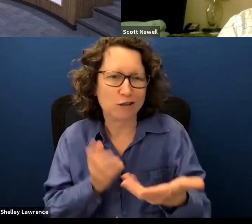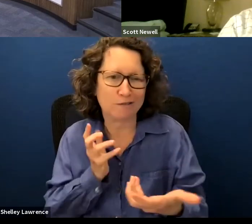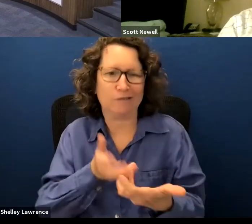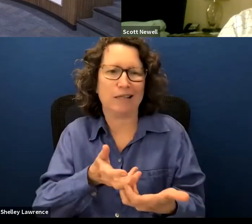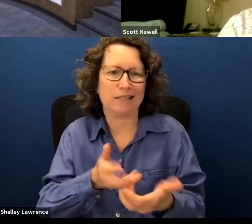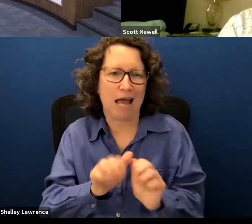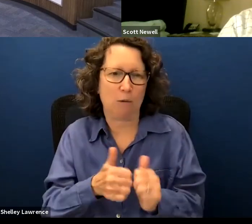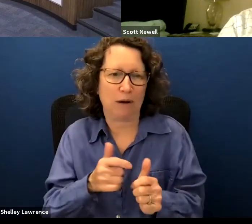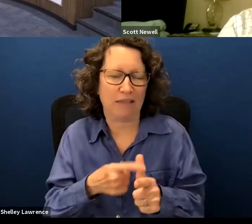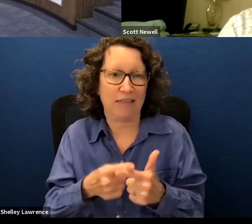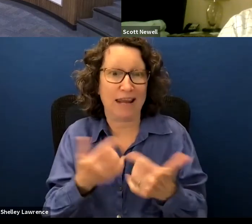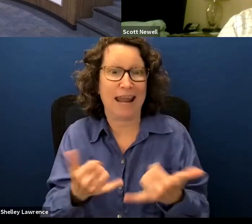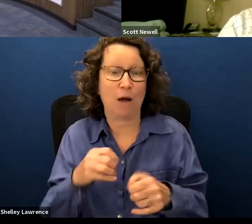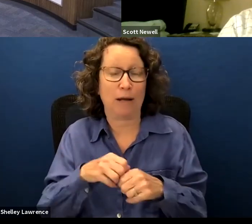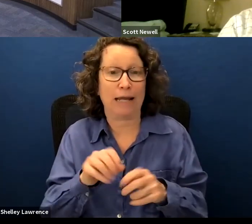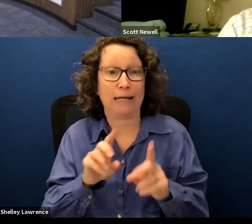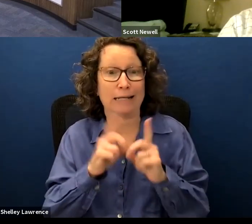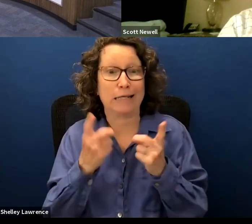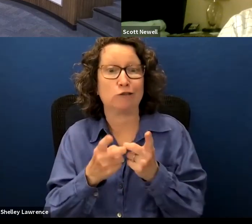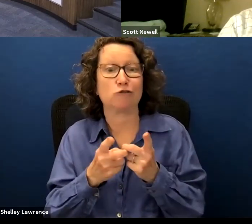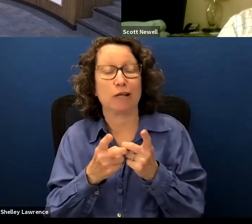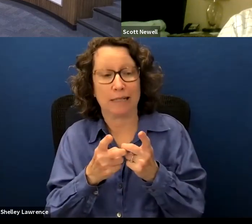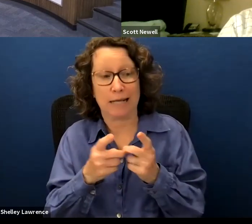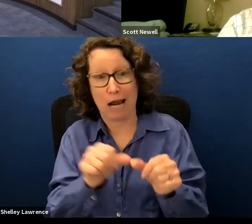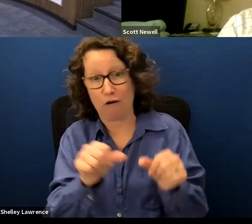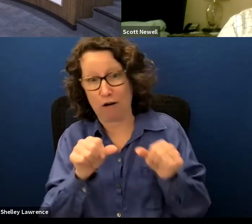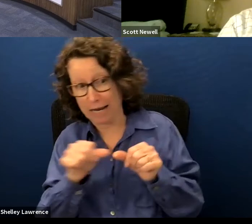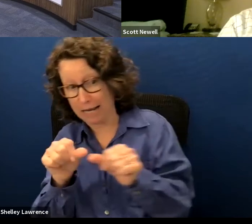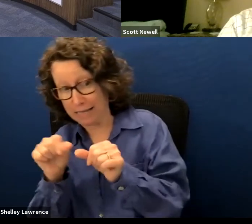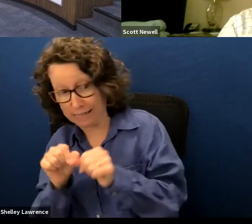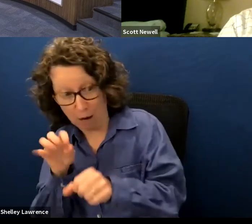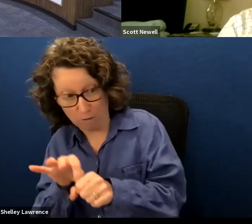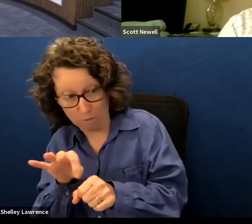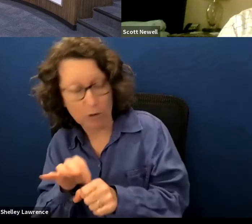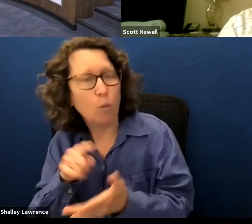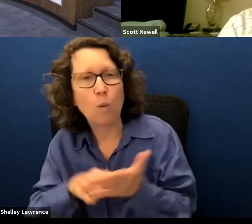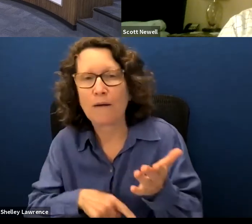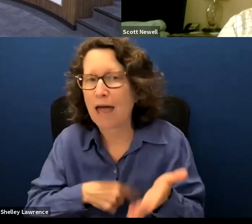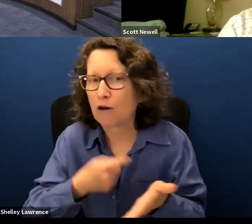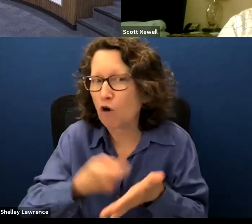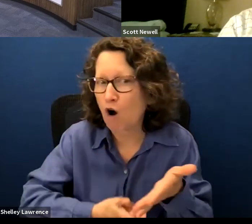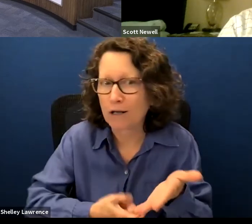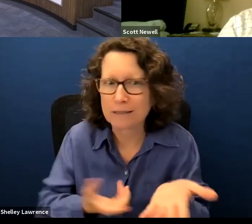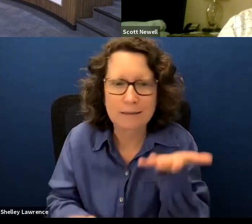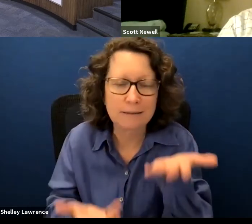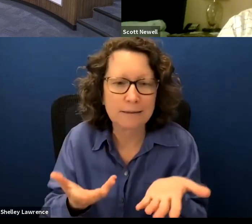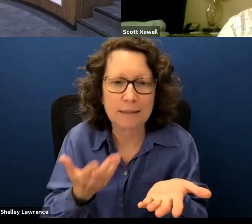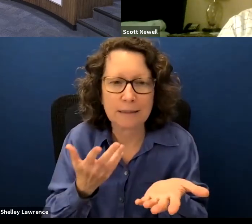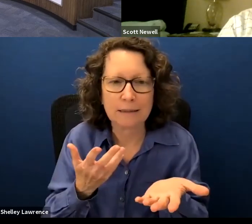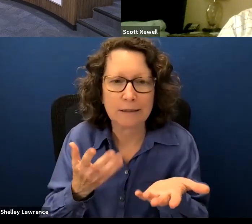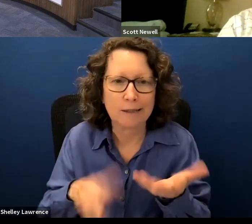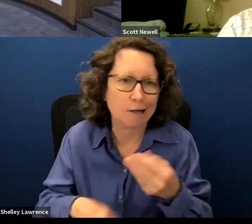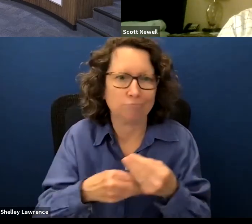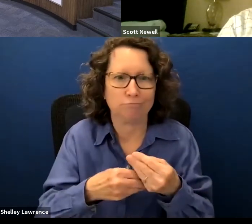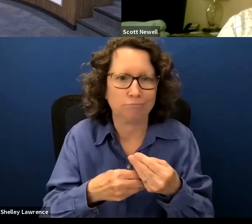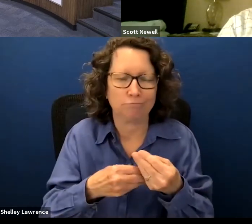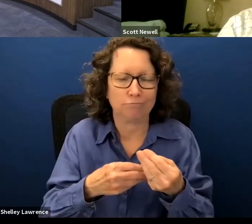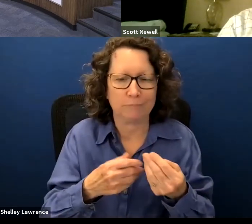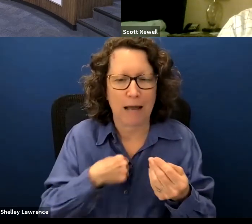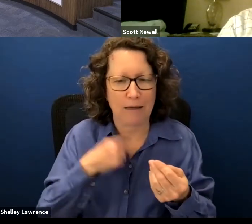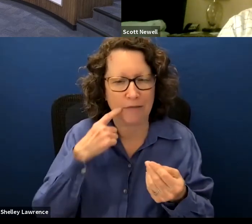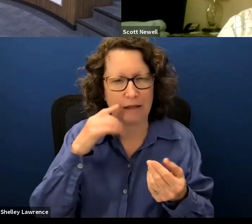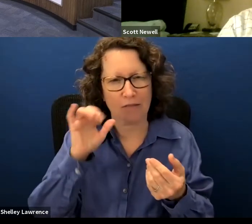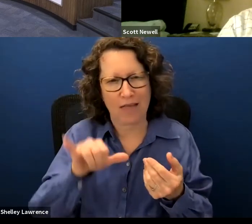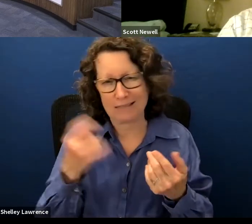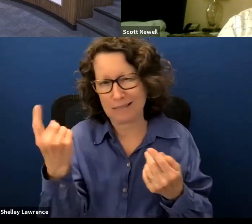how we then, now that we're in district areas that we're voting here, what that cost may still be a barrier to that. I think